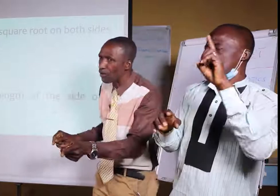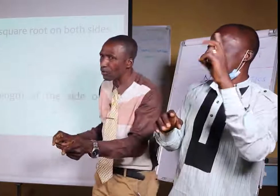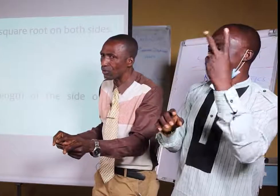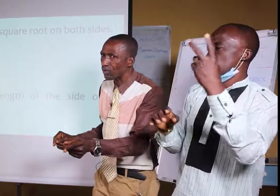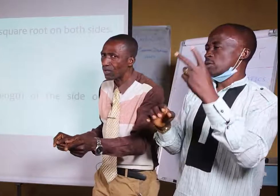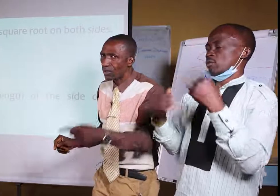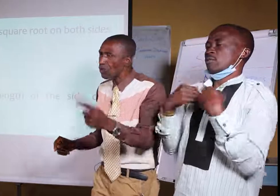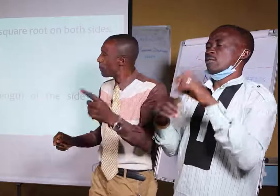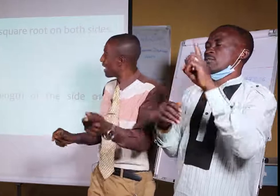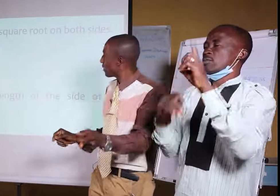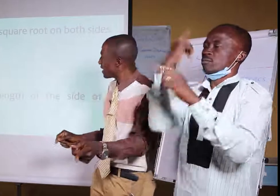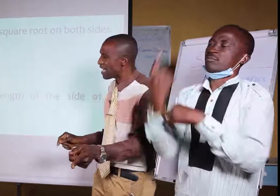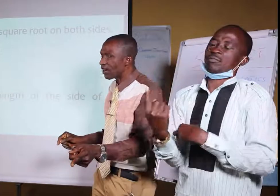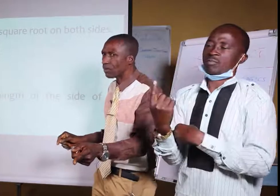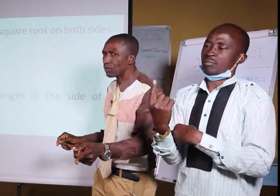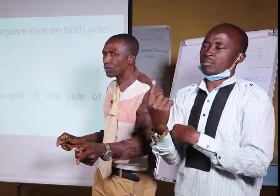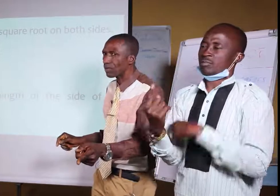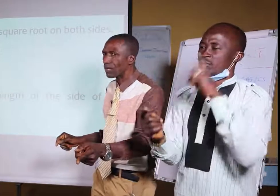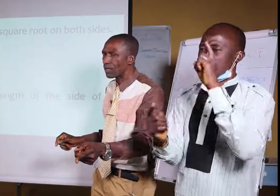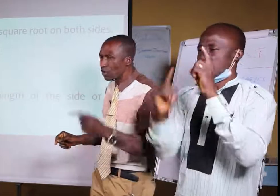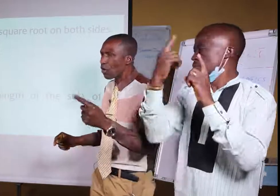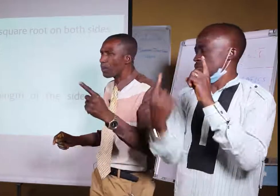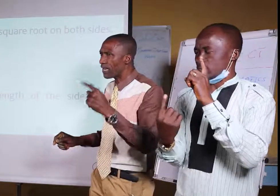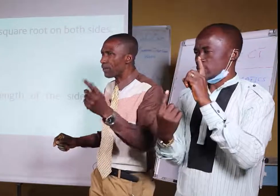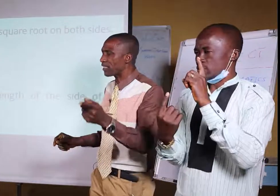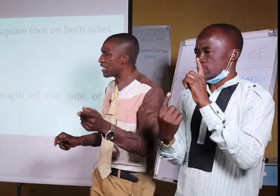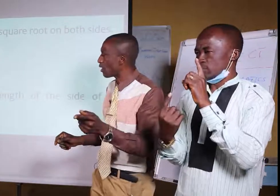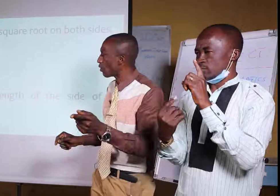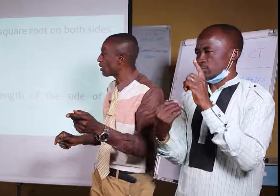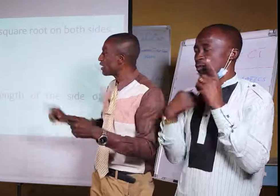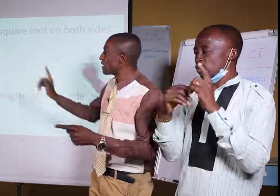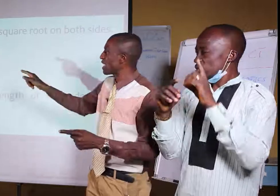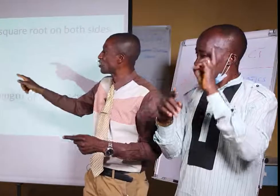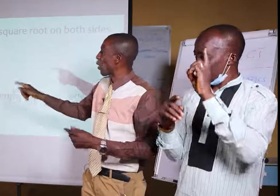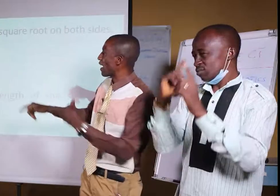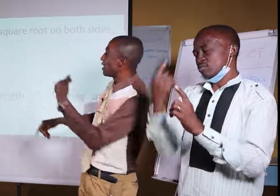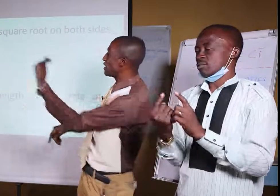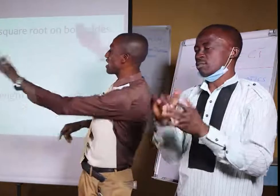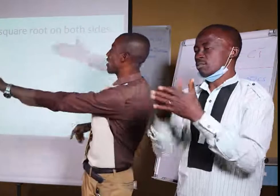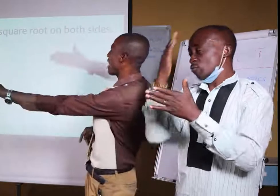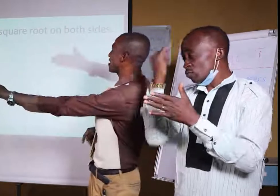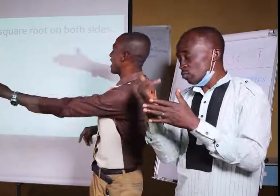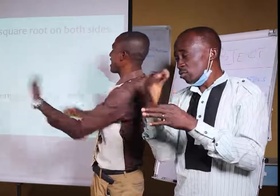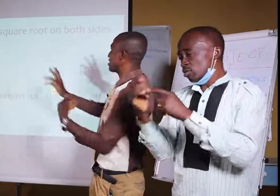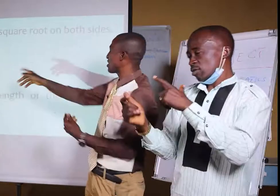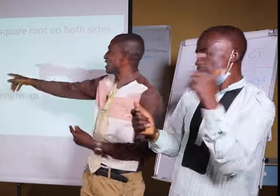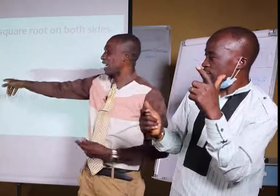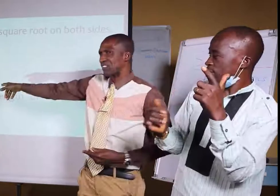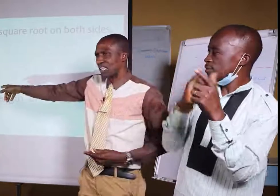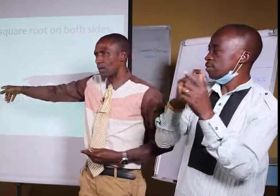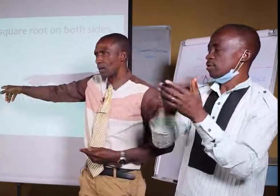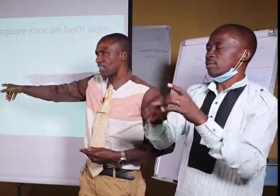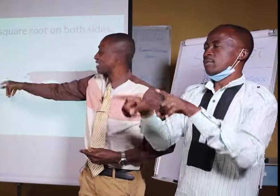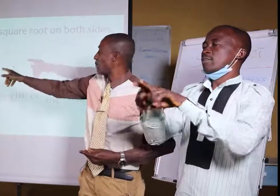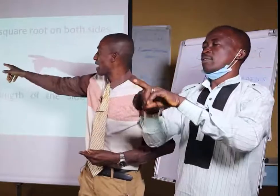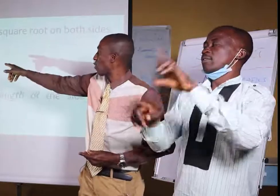D alone. You'll be left with D alone. You will be left with D alone. That is why the left-hand side there is written as